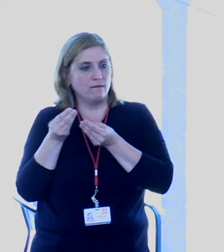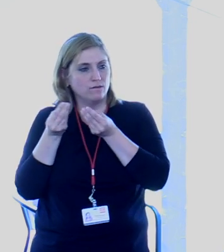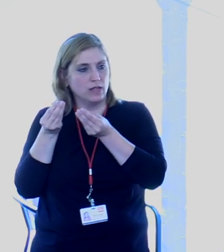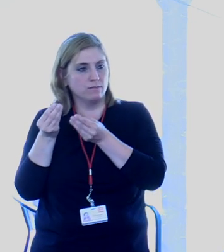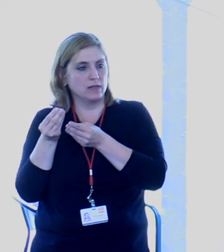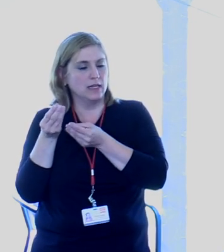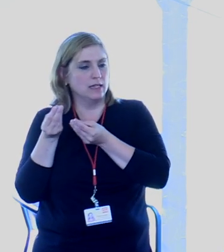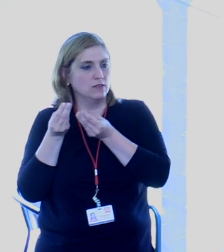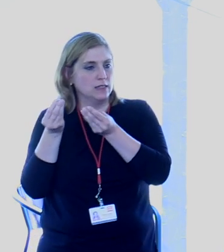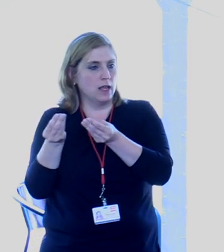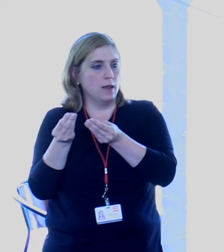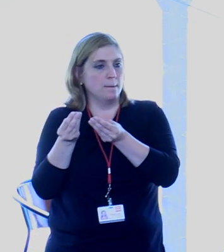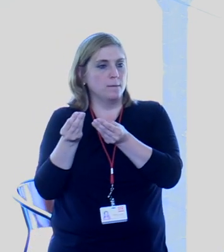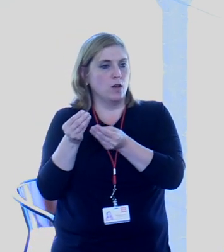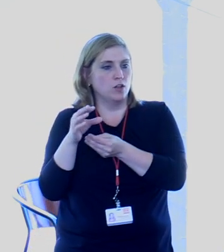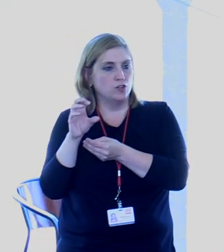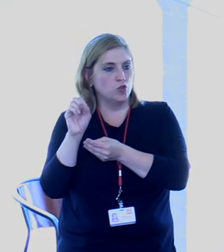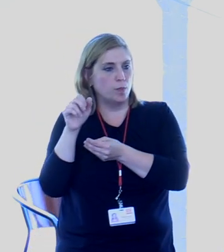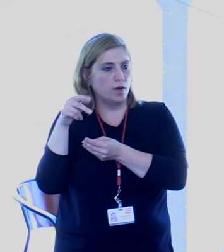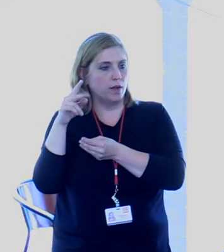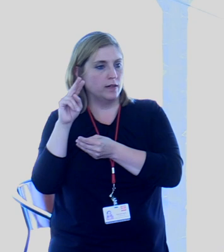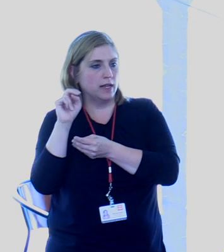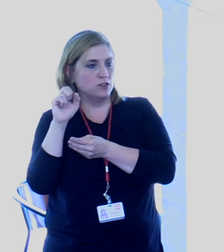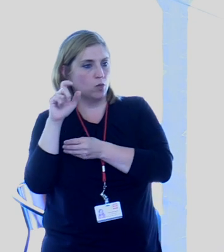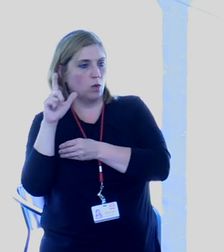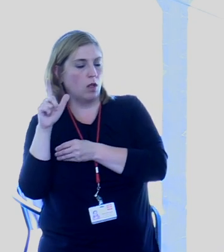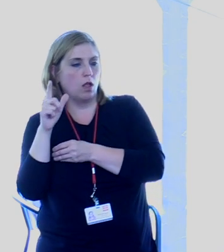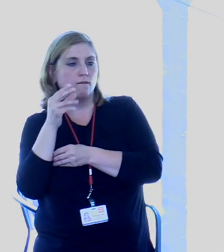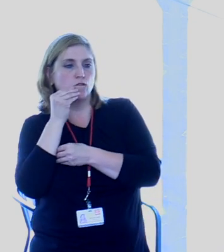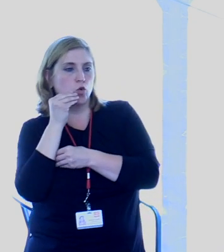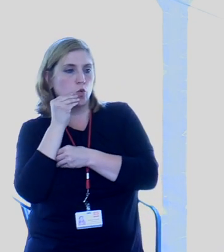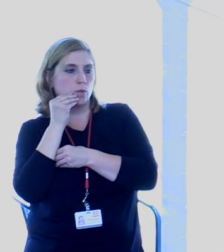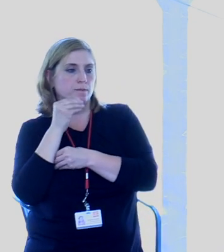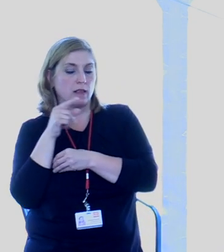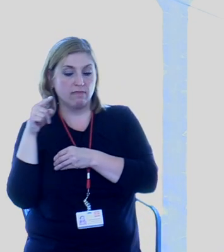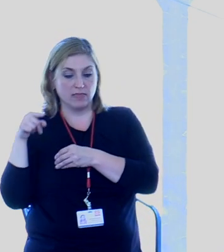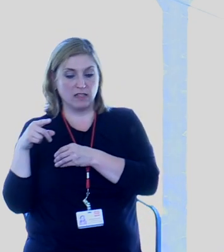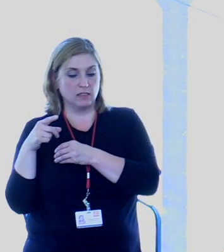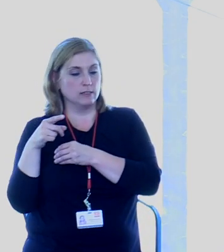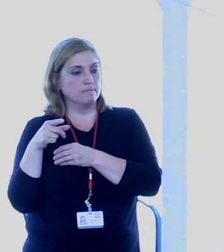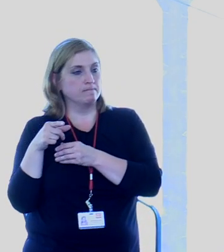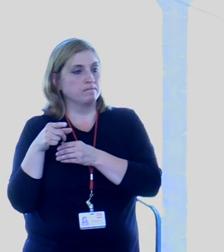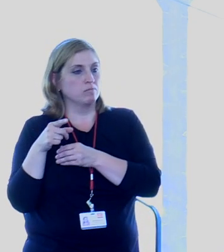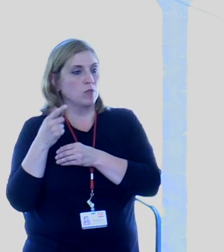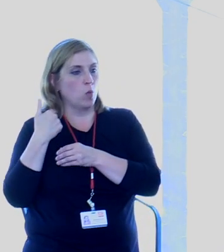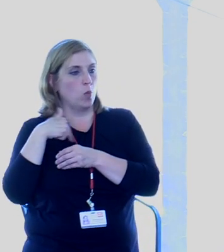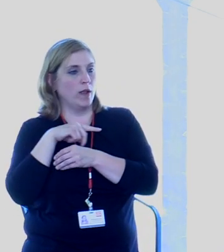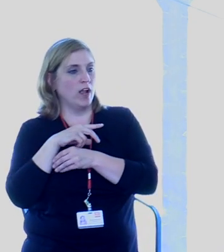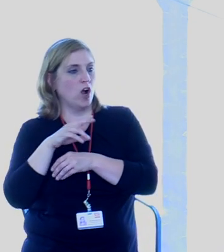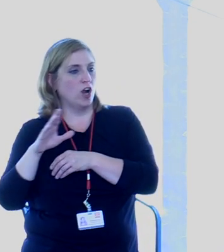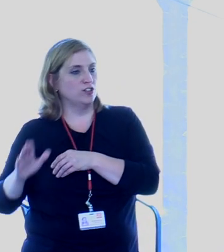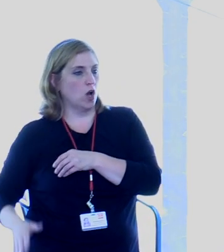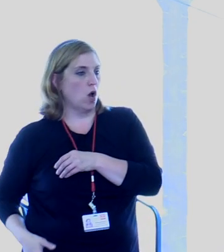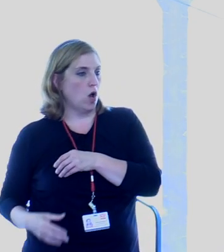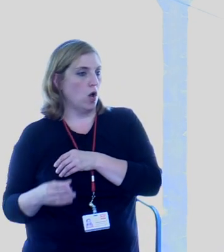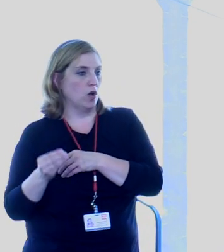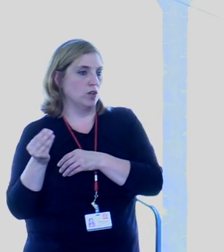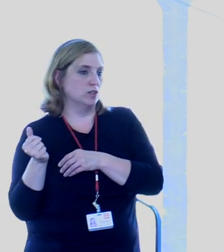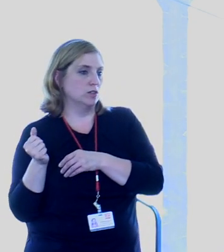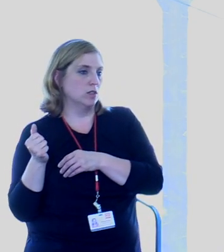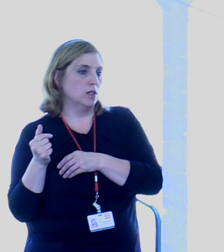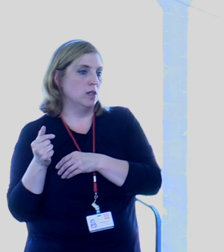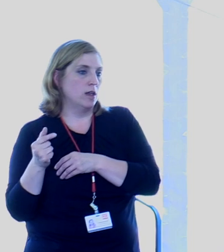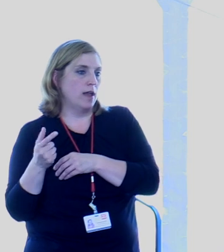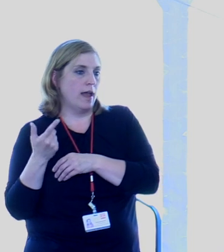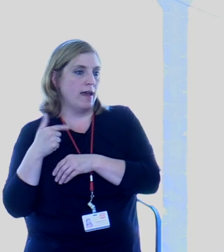supernatural with supernatural food. Okay, this is as though, okay, we are these dogs at the